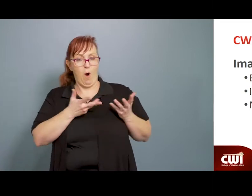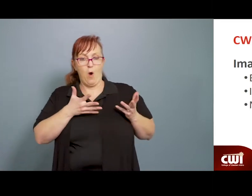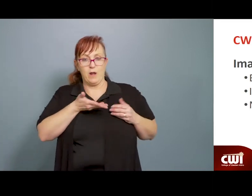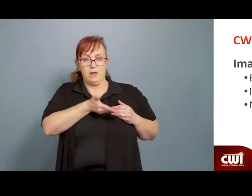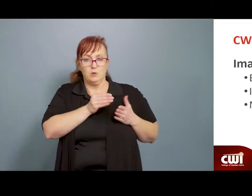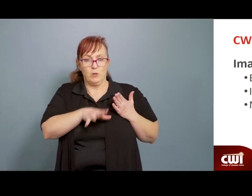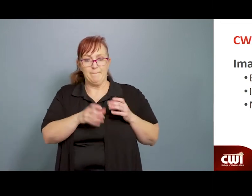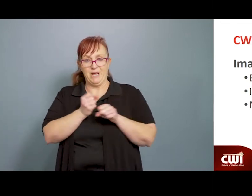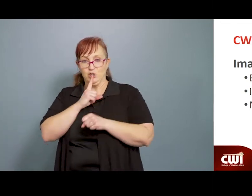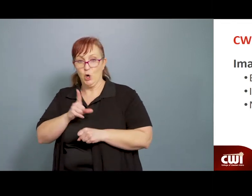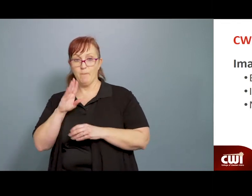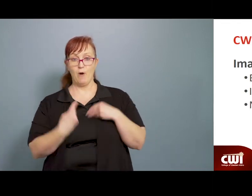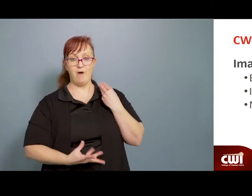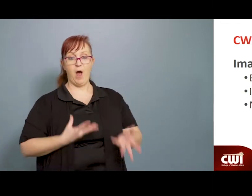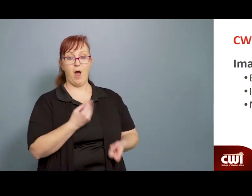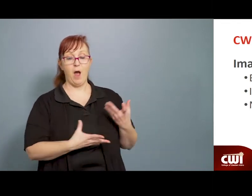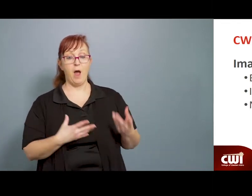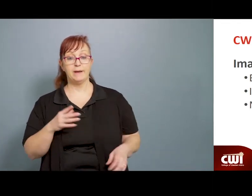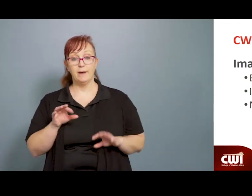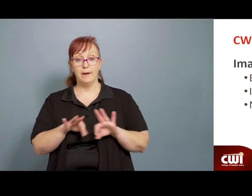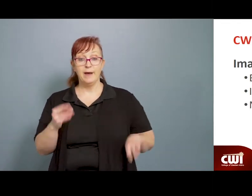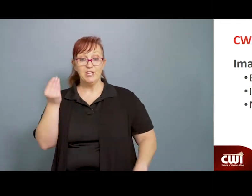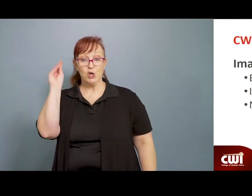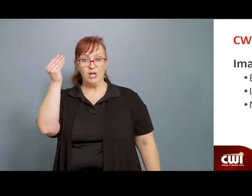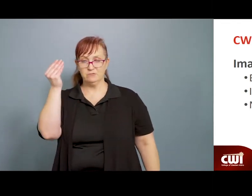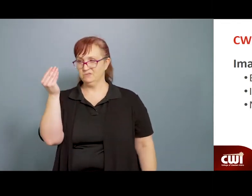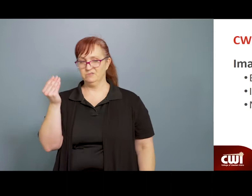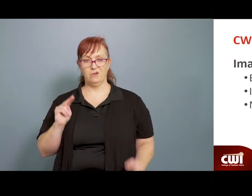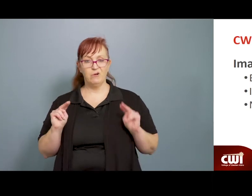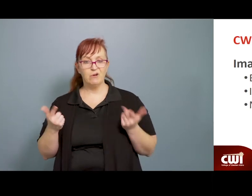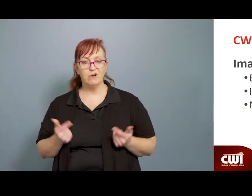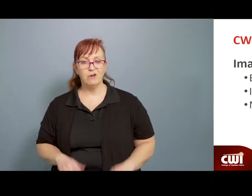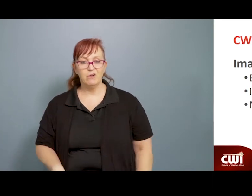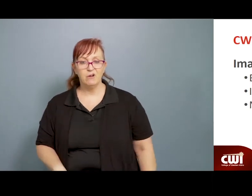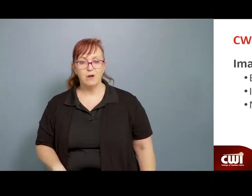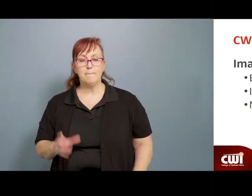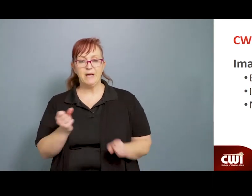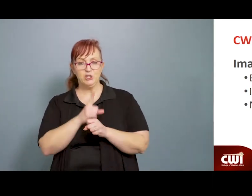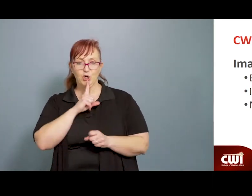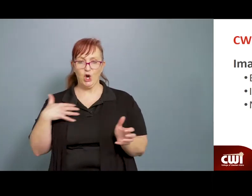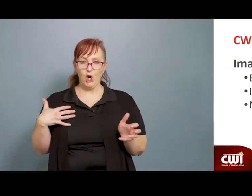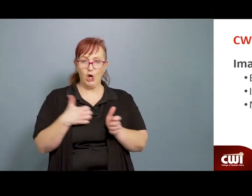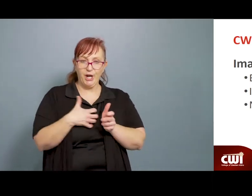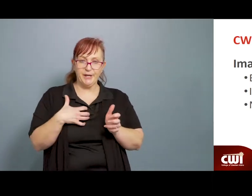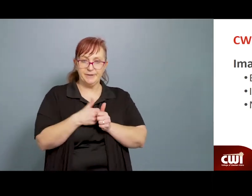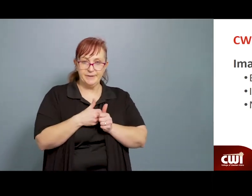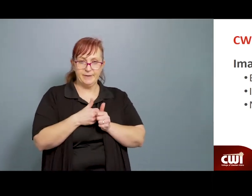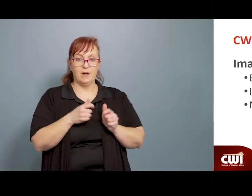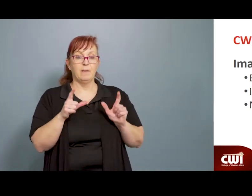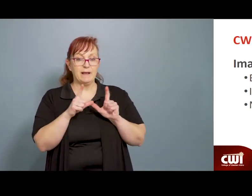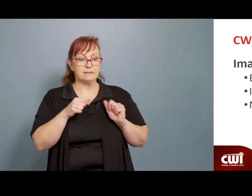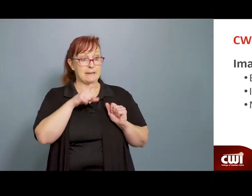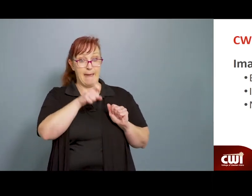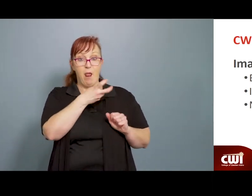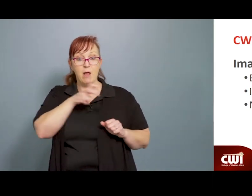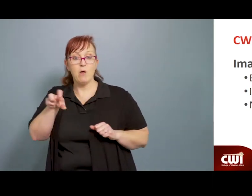ensure that we're not providing degrees to students in Idaho that may go back to their state of residency and want to seek